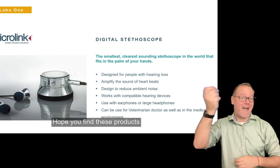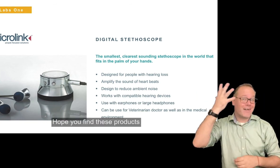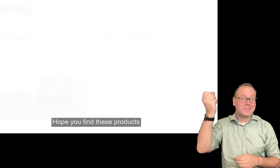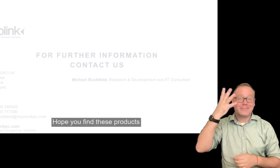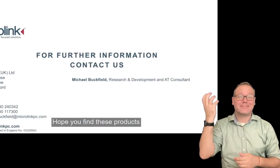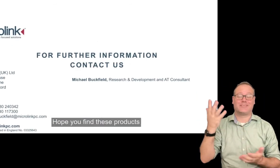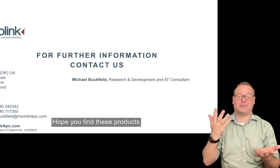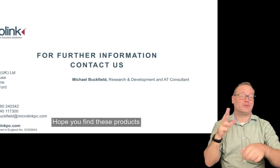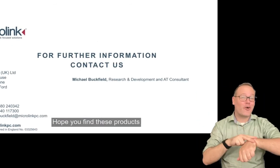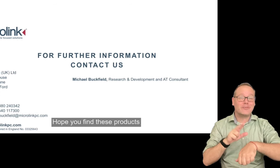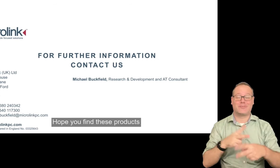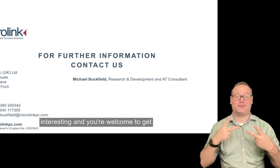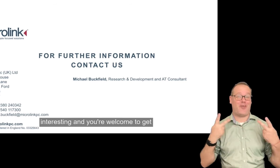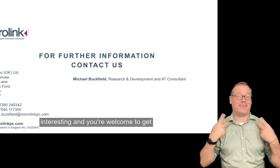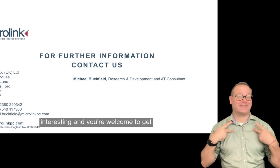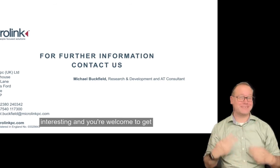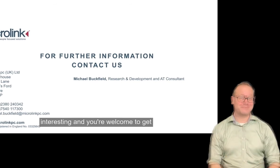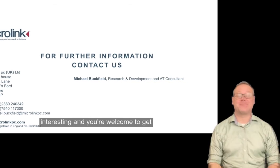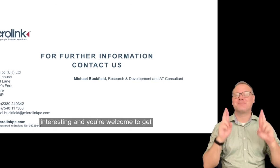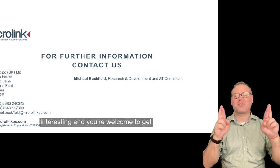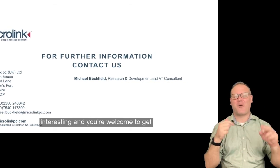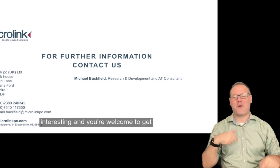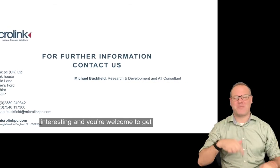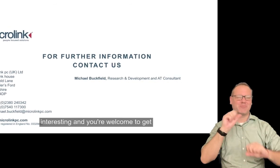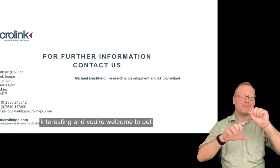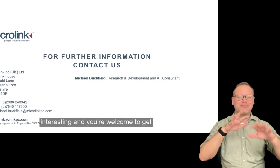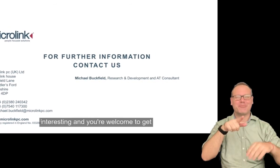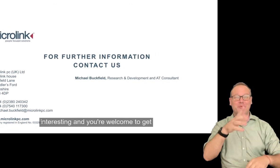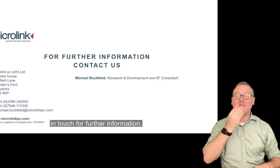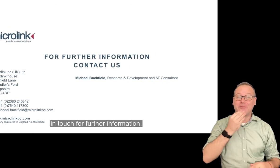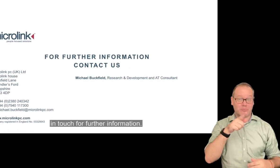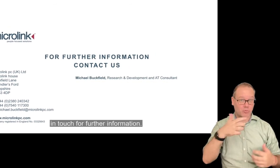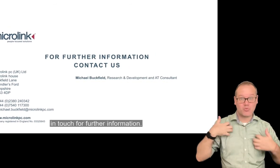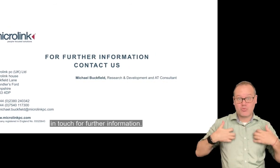Hope you find these products interesting, and you're welcome to get in touch for further information.